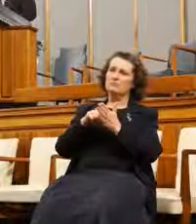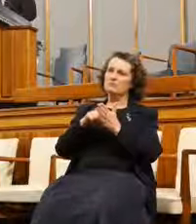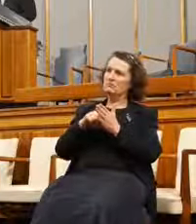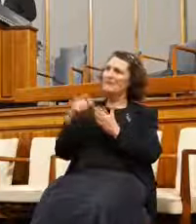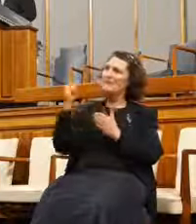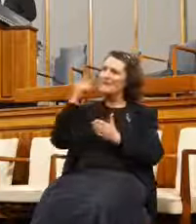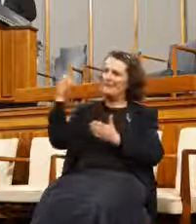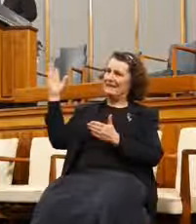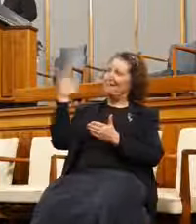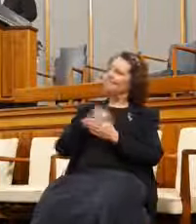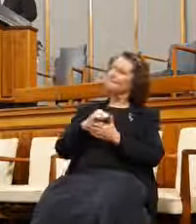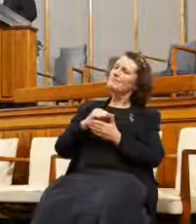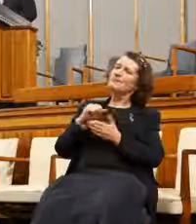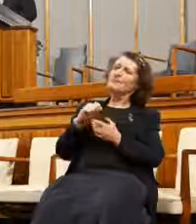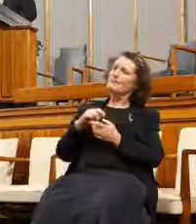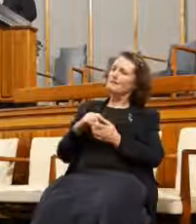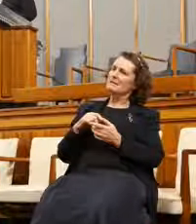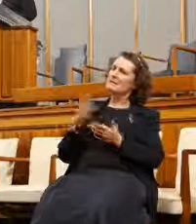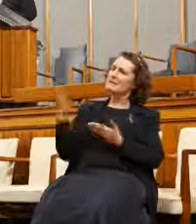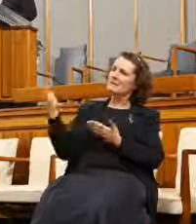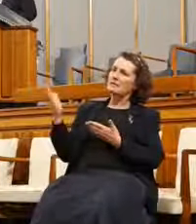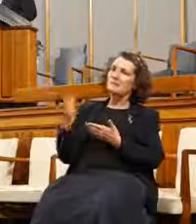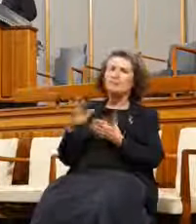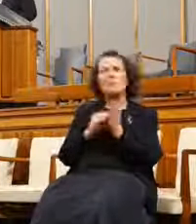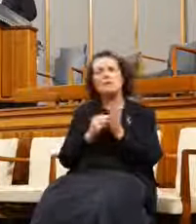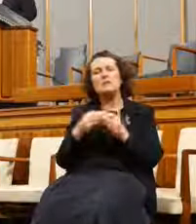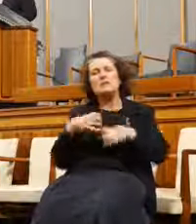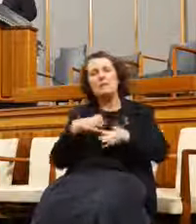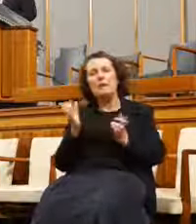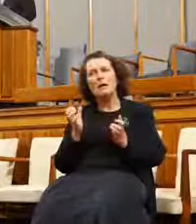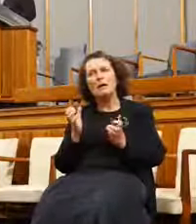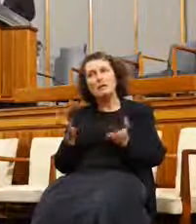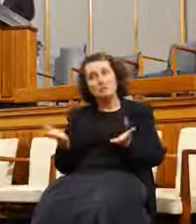God. Do you have a temper?